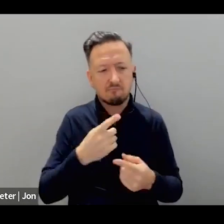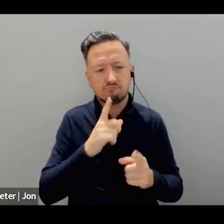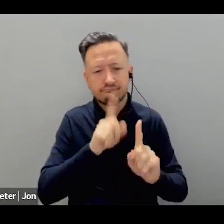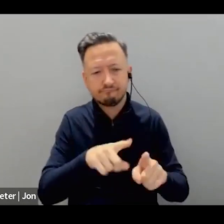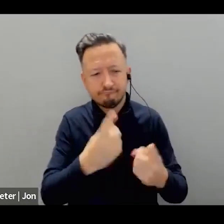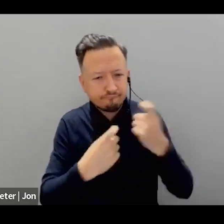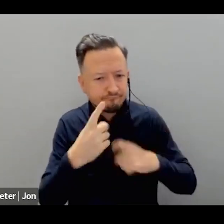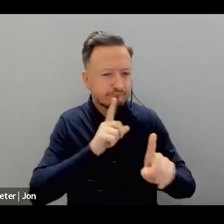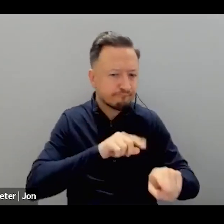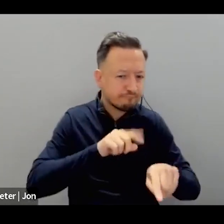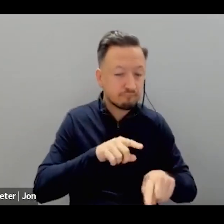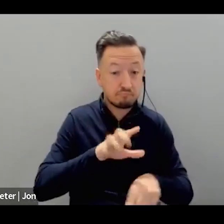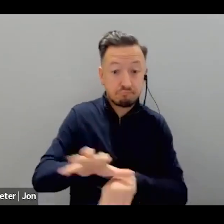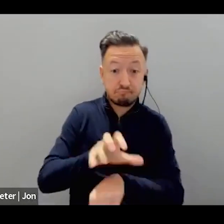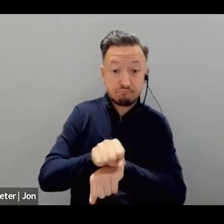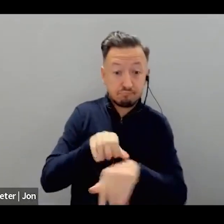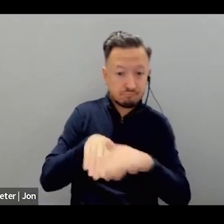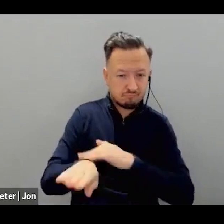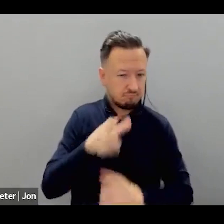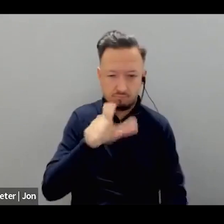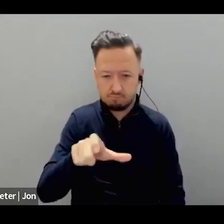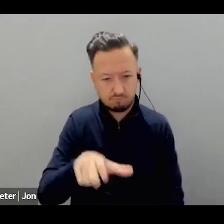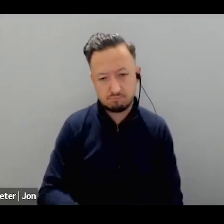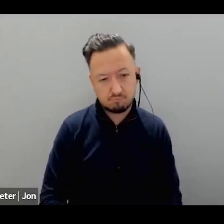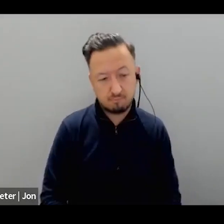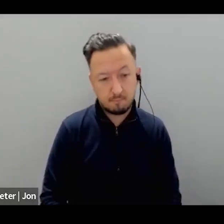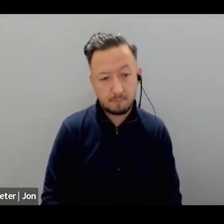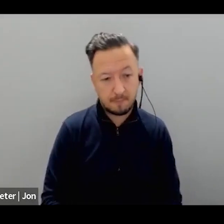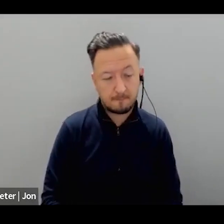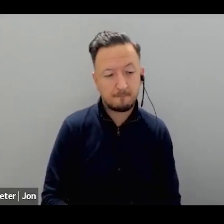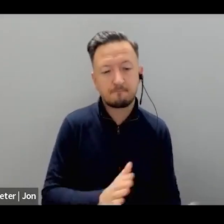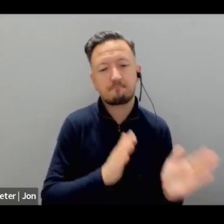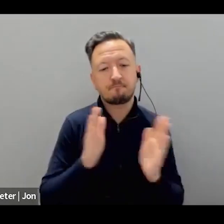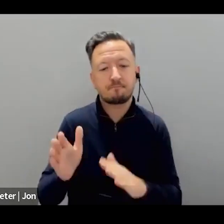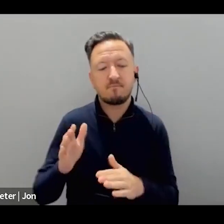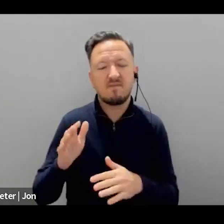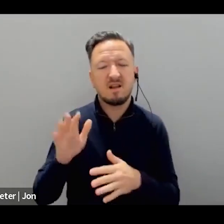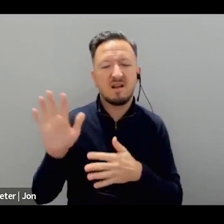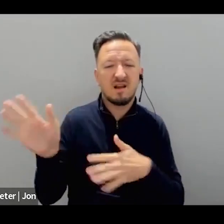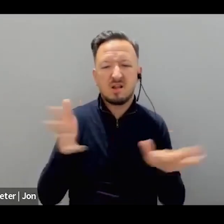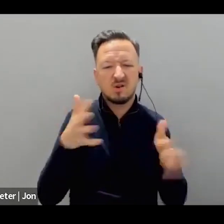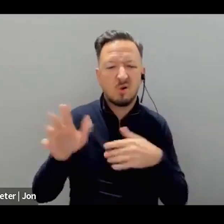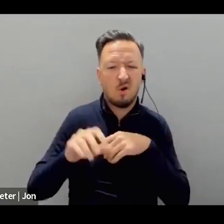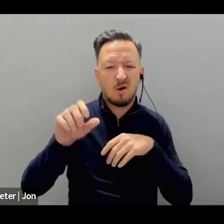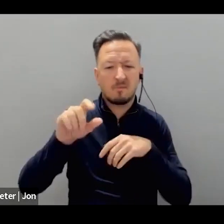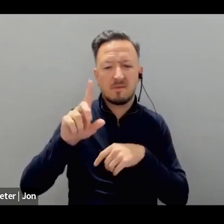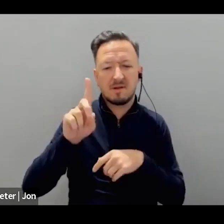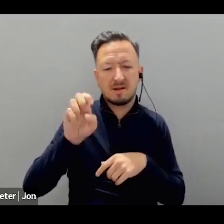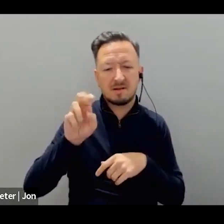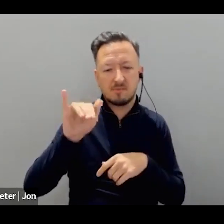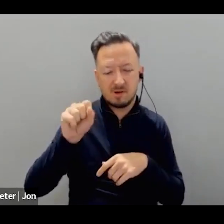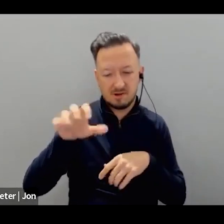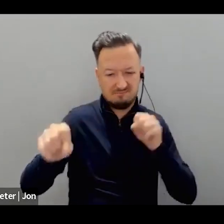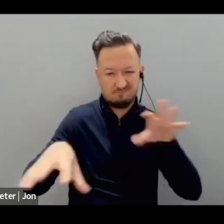No appointment is necessary. An update on storm debris removal. There are 41 trucks in operation